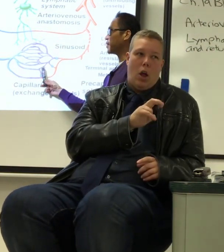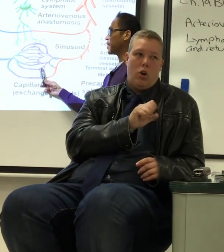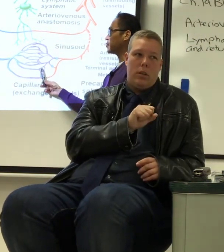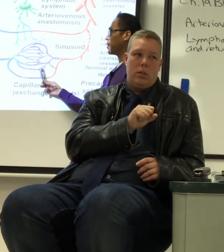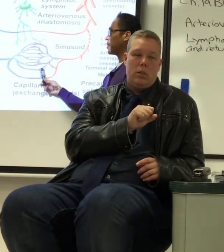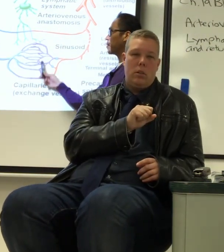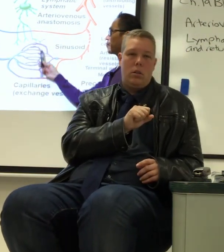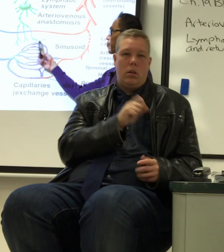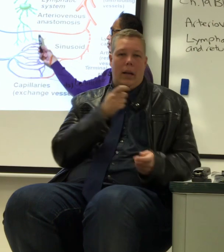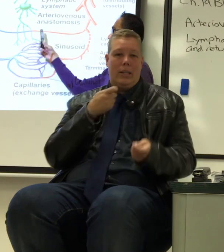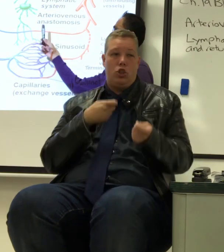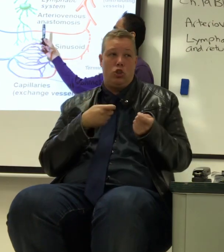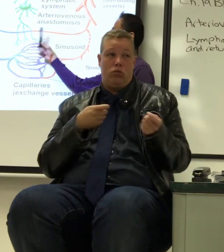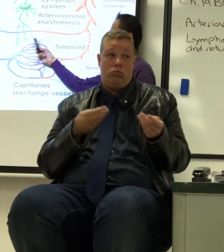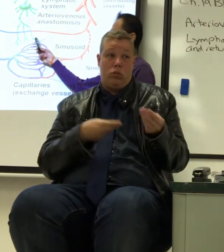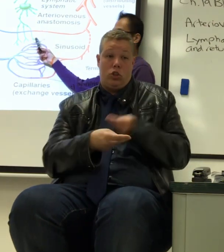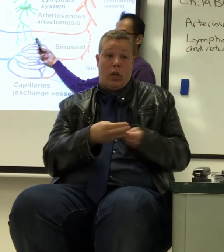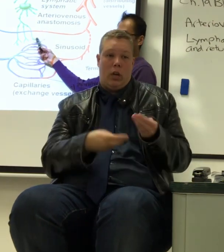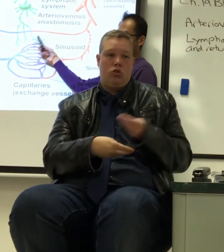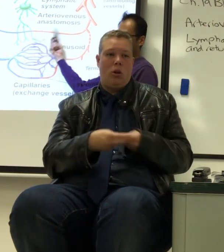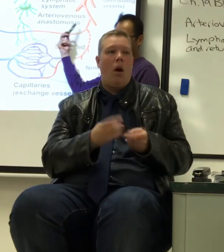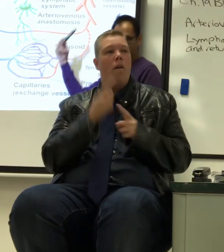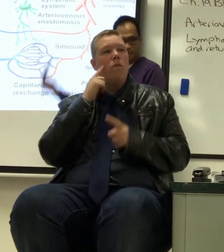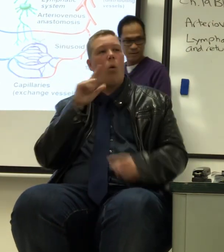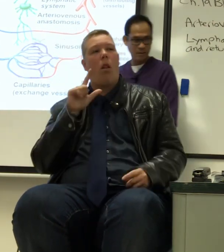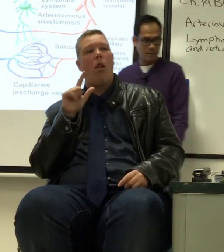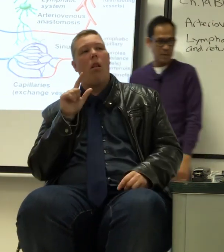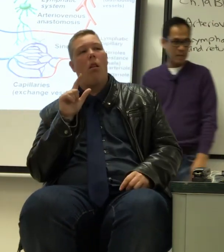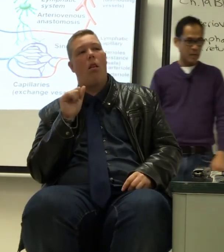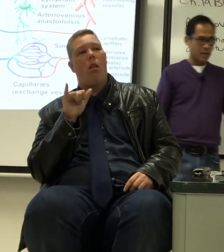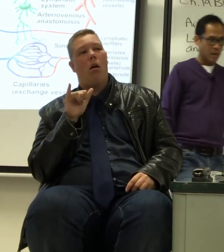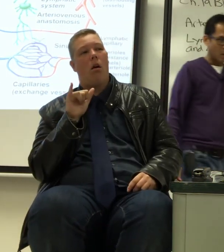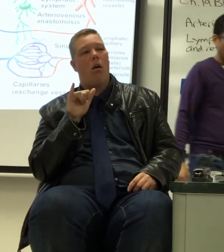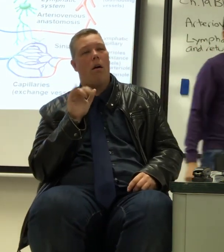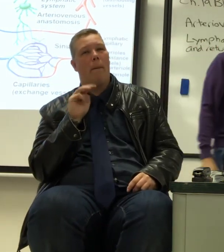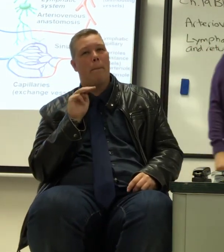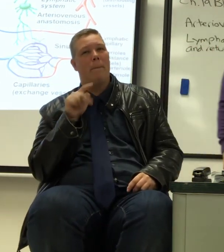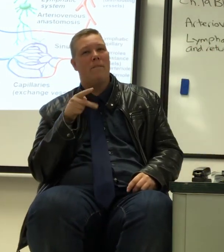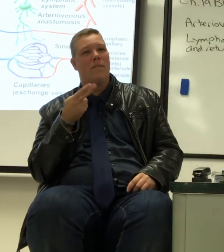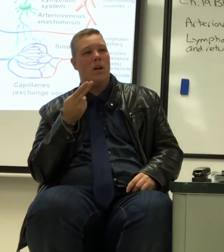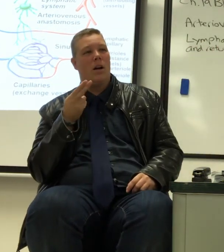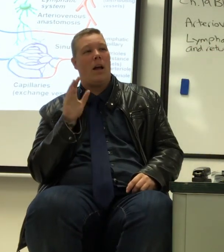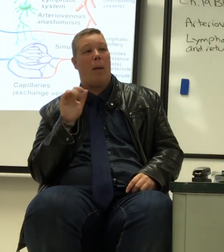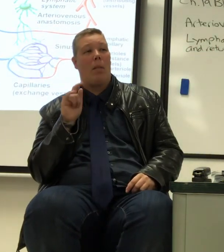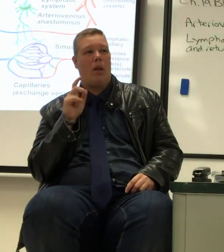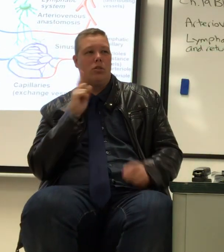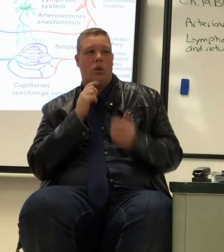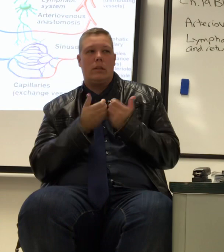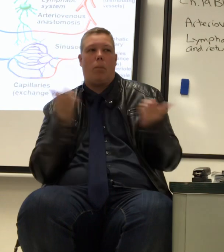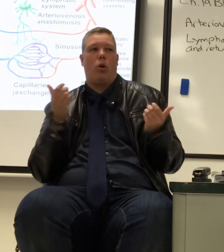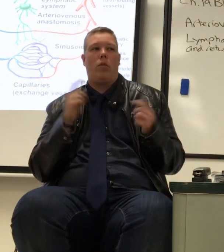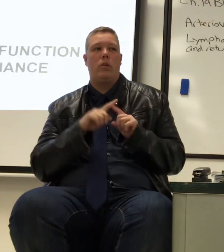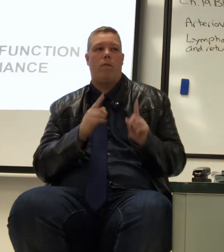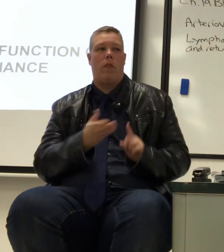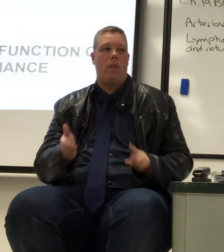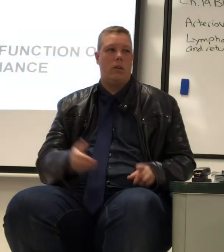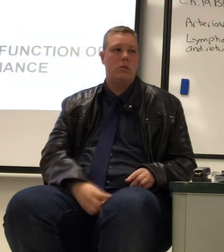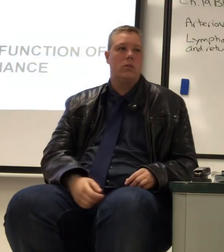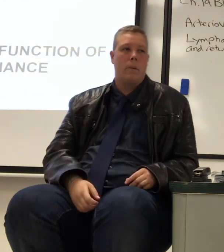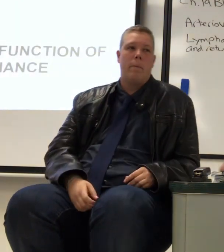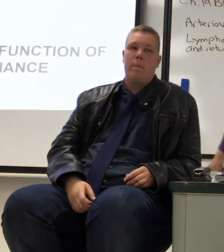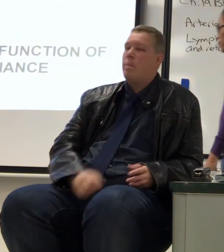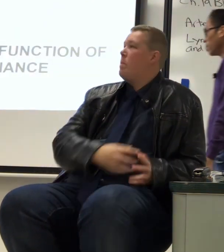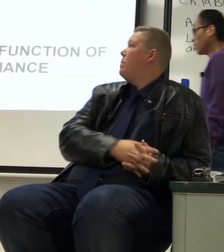an exchange medium, for lymph capillaries. That's one thing I want to point out, and I'm going to move on from this slide.